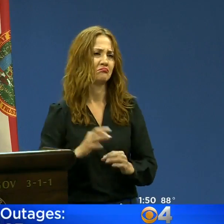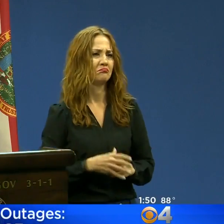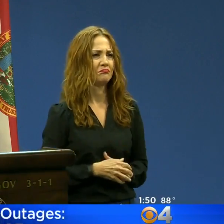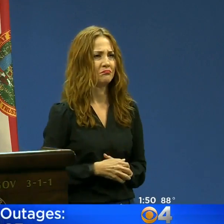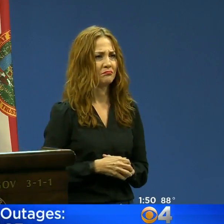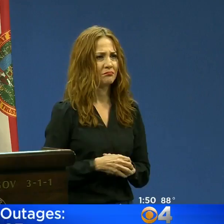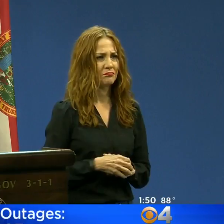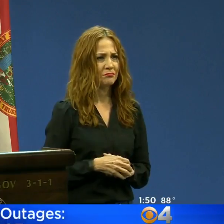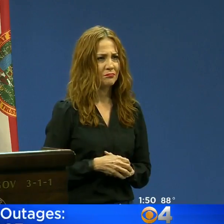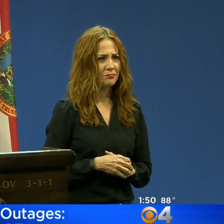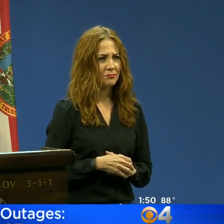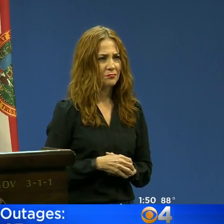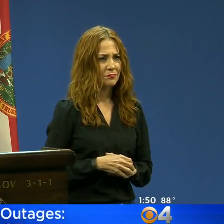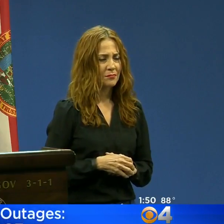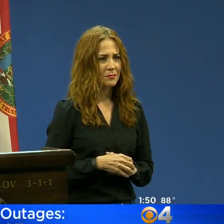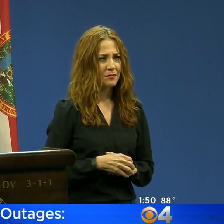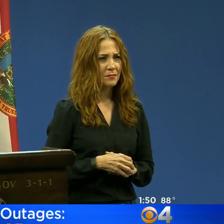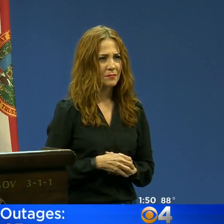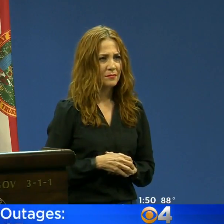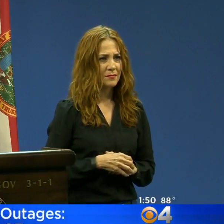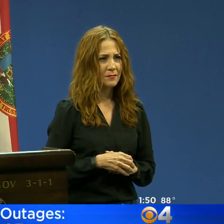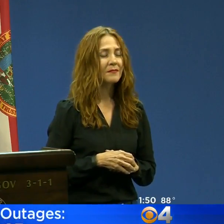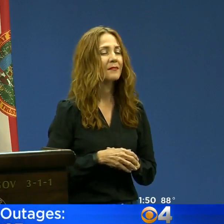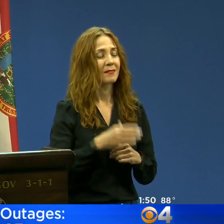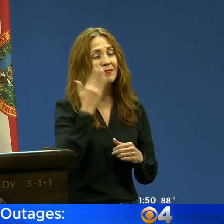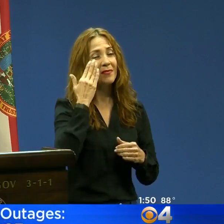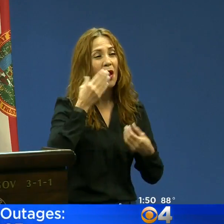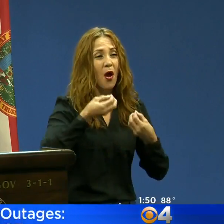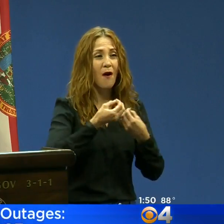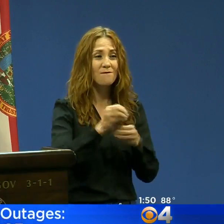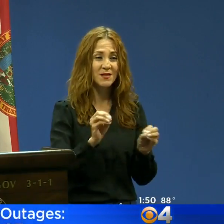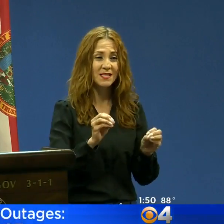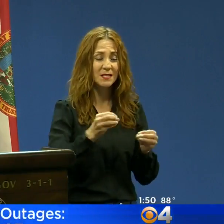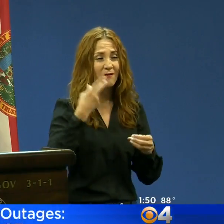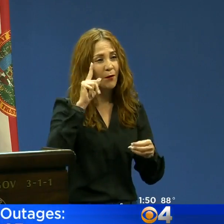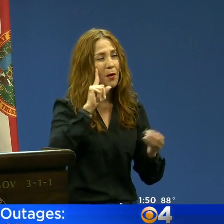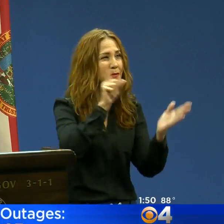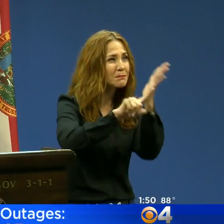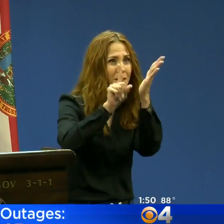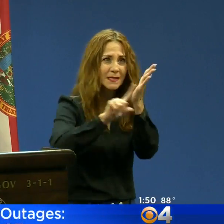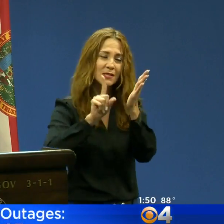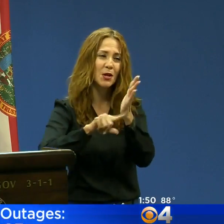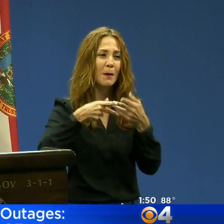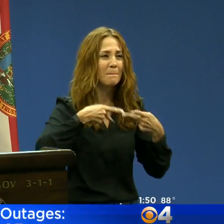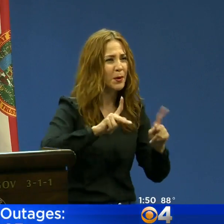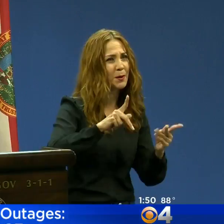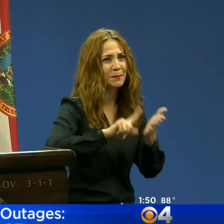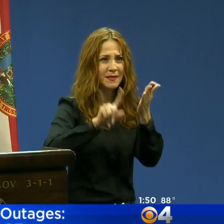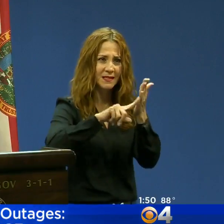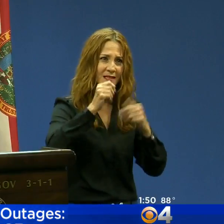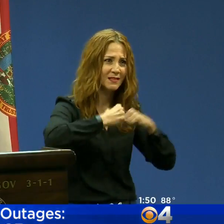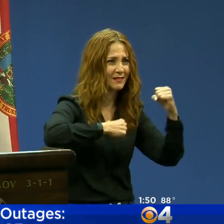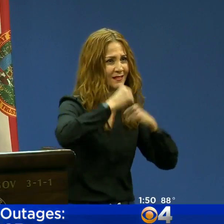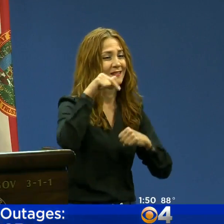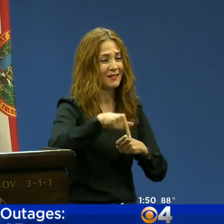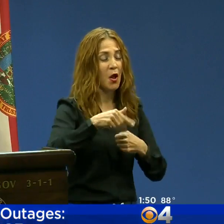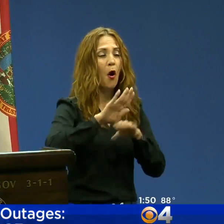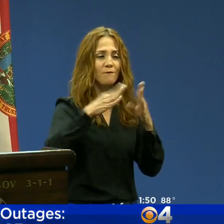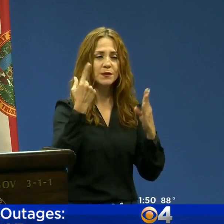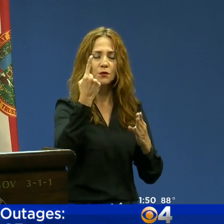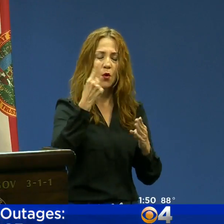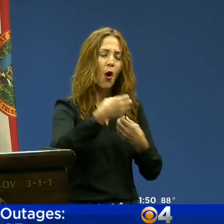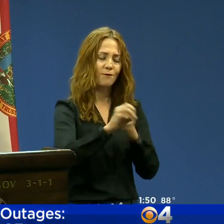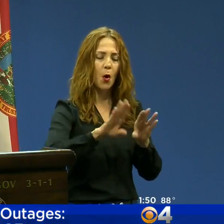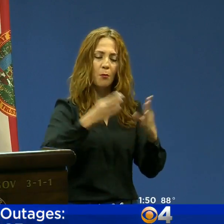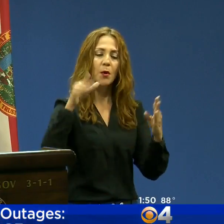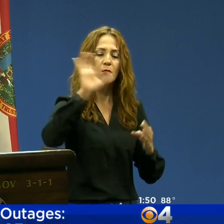11805 Southwest 26th Street, will be open during the regular business hours as of this Friday. Food stores.